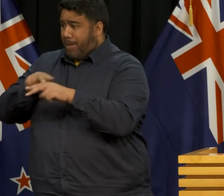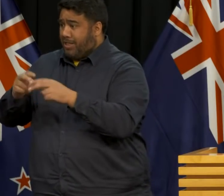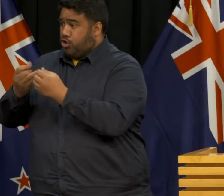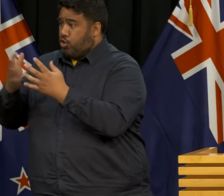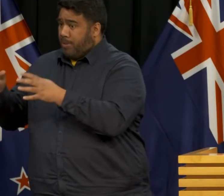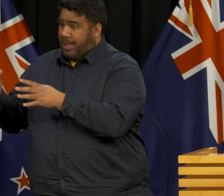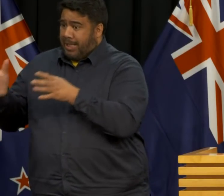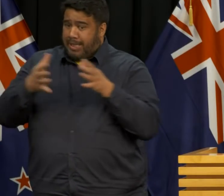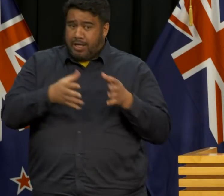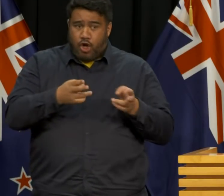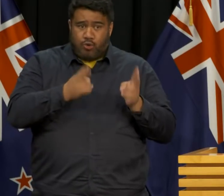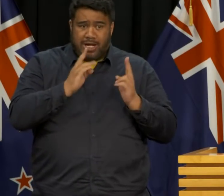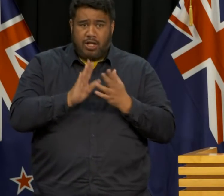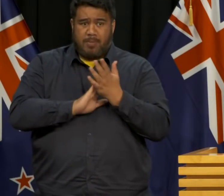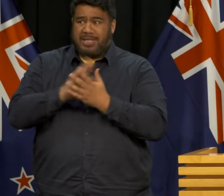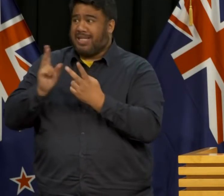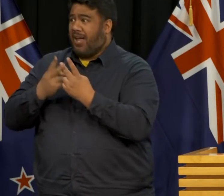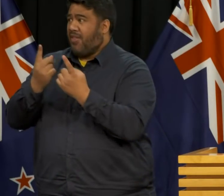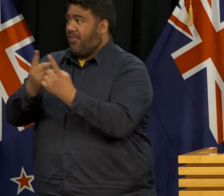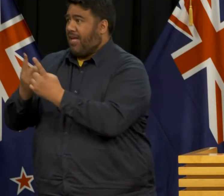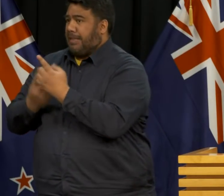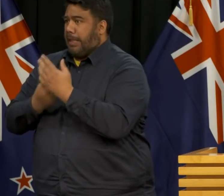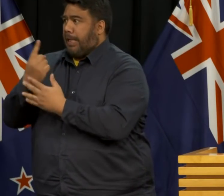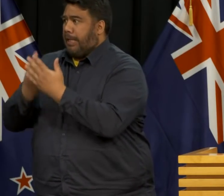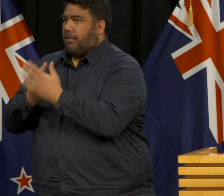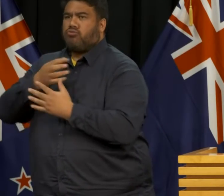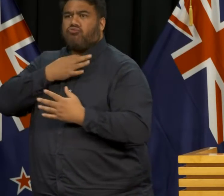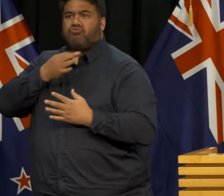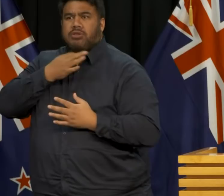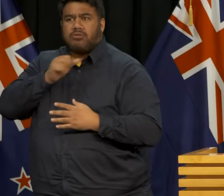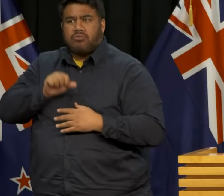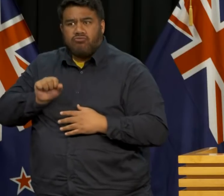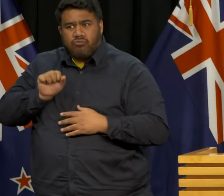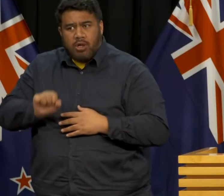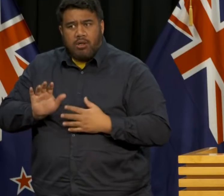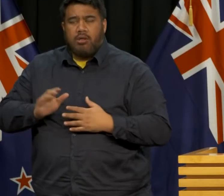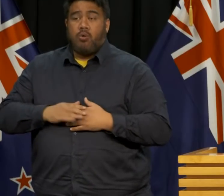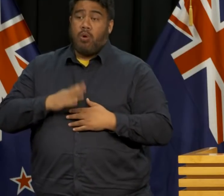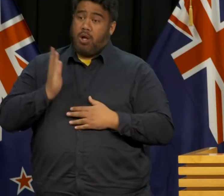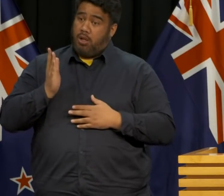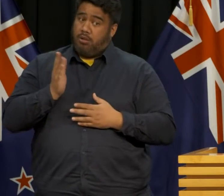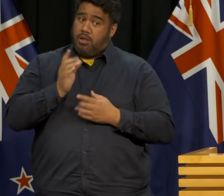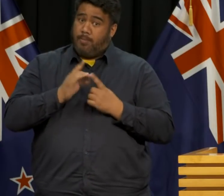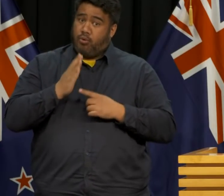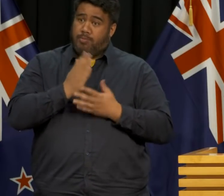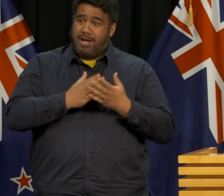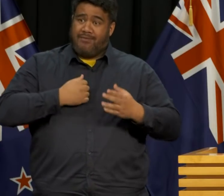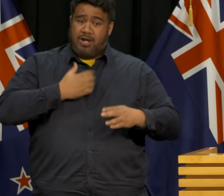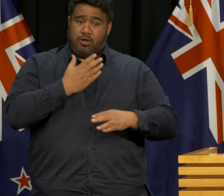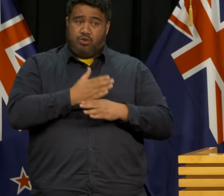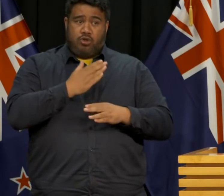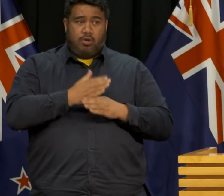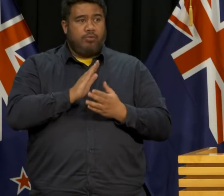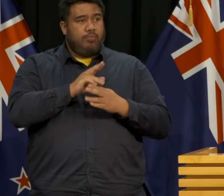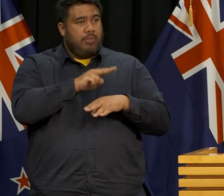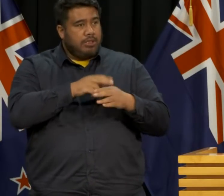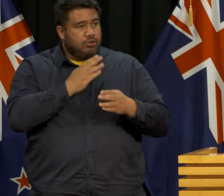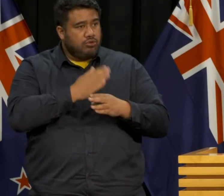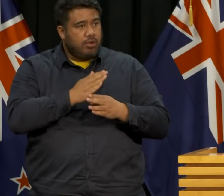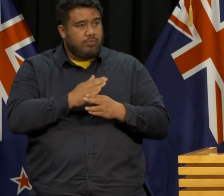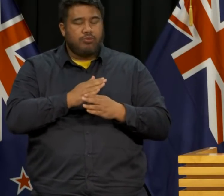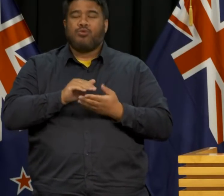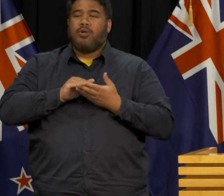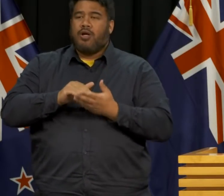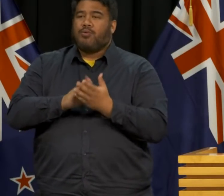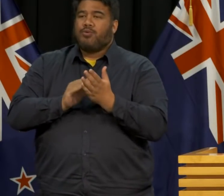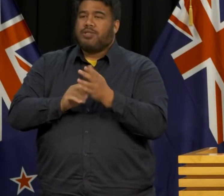the streets. We'll keep doing that. But this, as I say, is a core part of the police's job, which is to keep New Zealanders safe. We need their help in this situation to